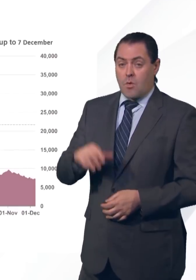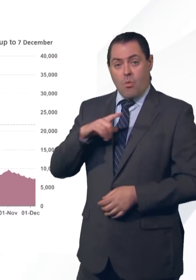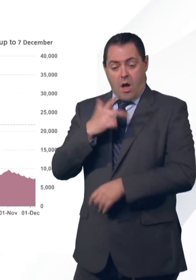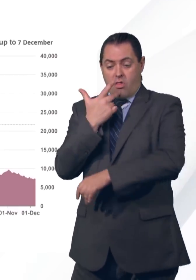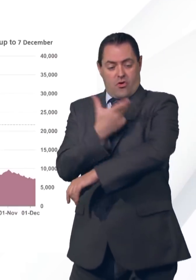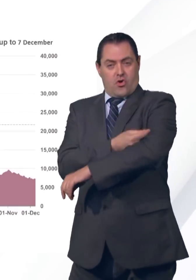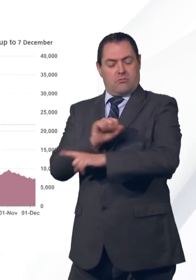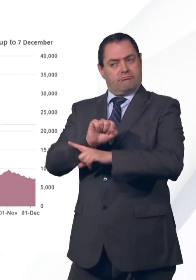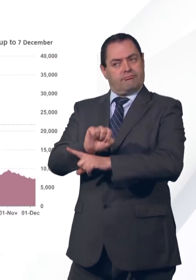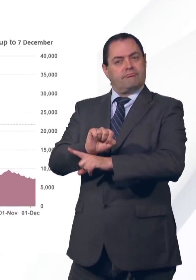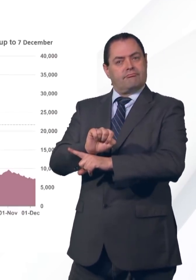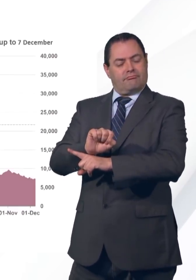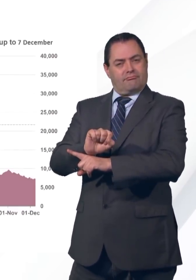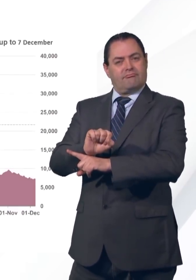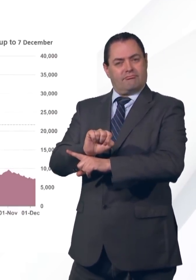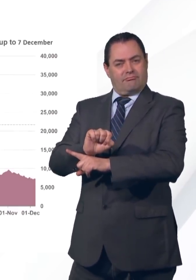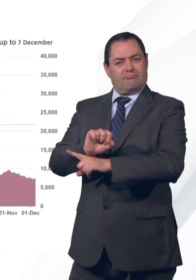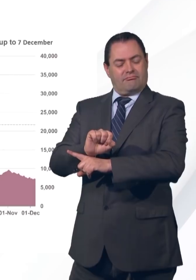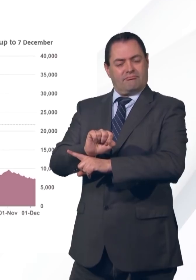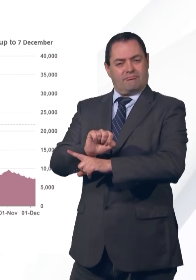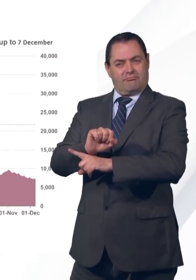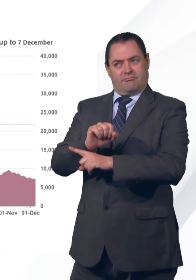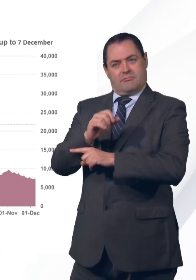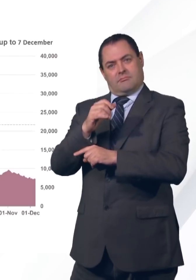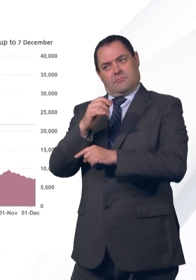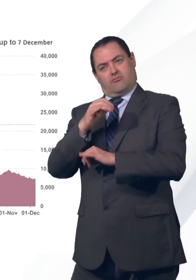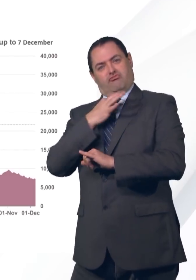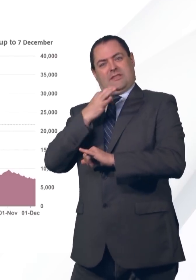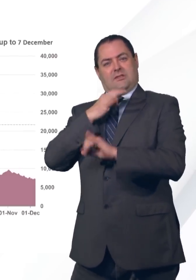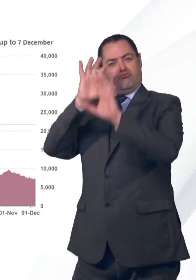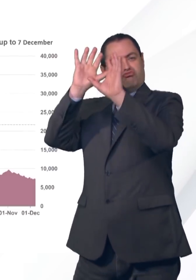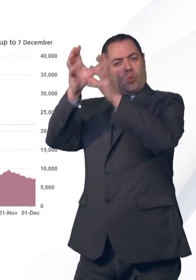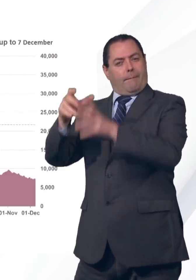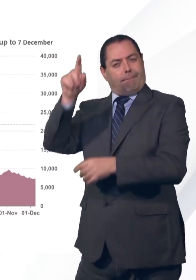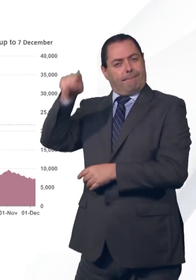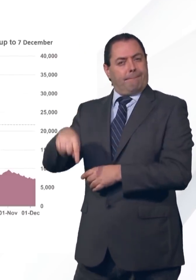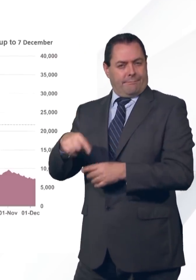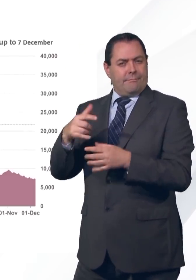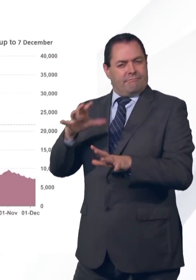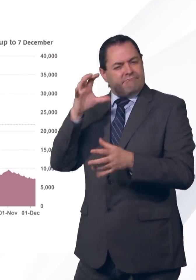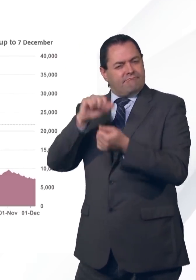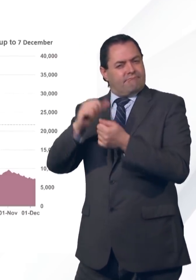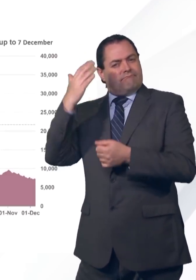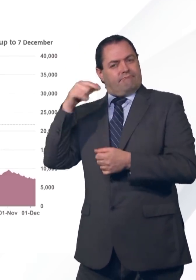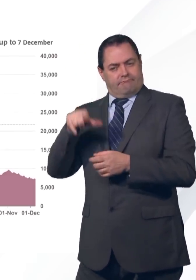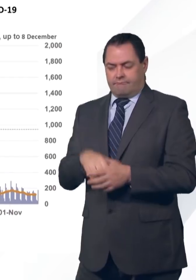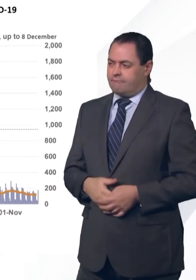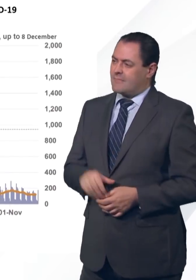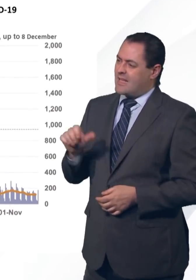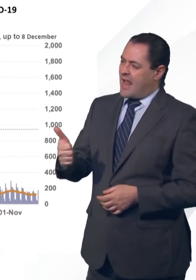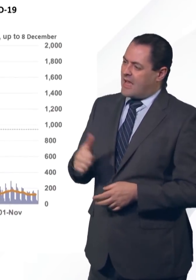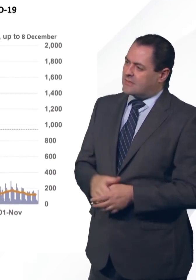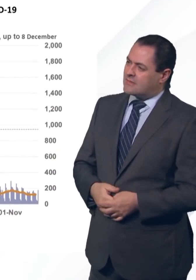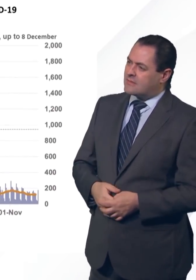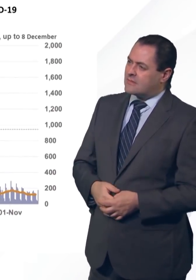particularly going to protect and are protecting people who are in the highest risk categories, as the Prime Minister has said. Next slide, please.